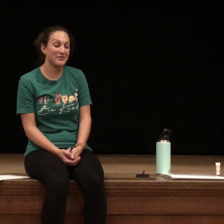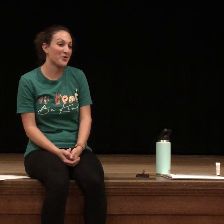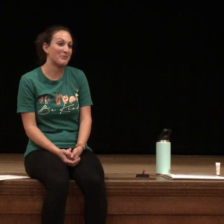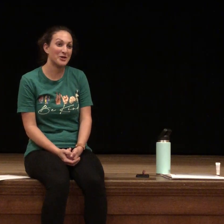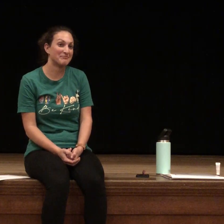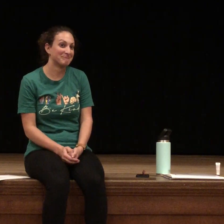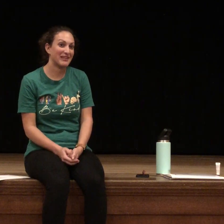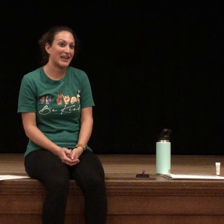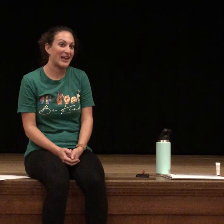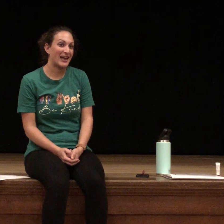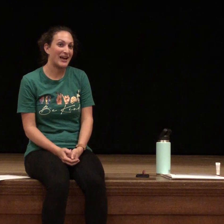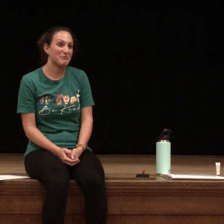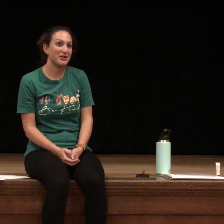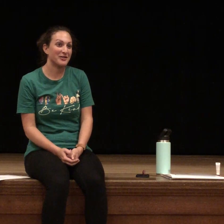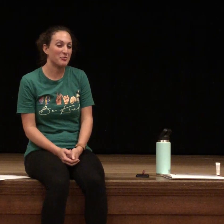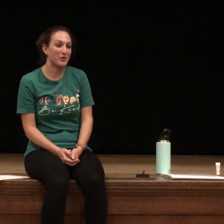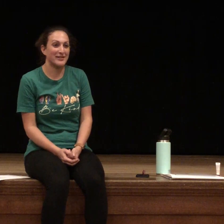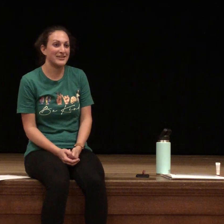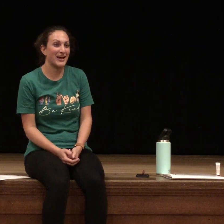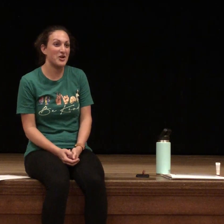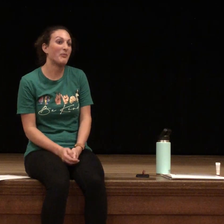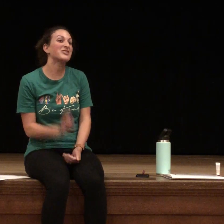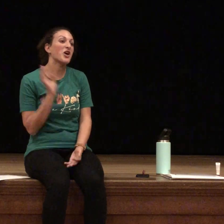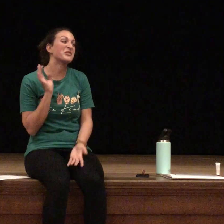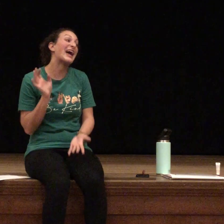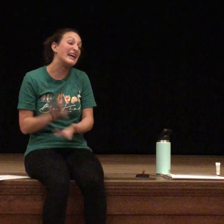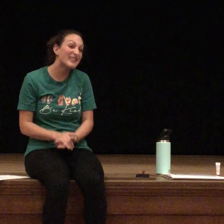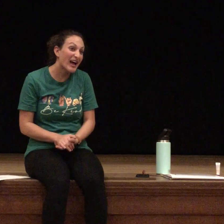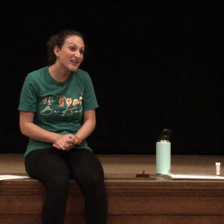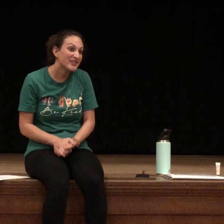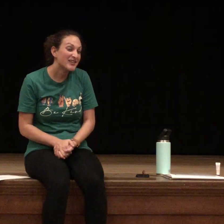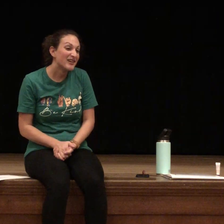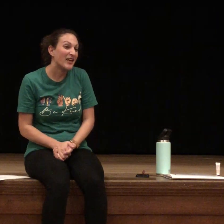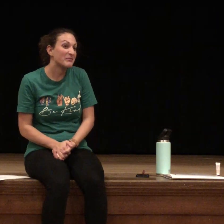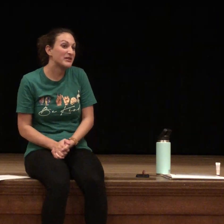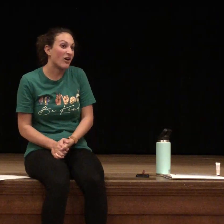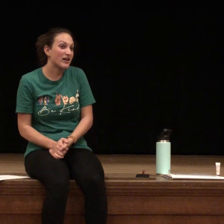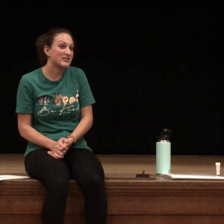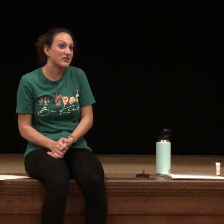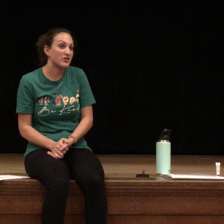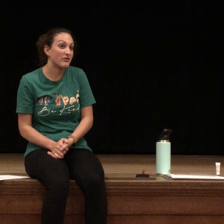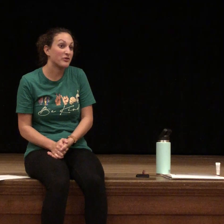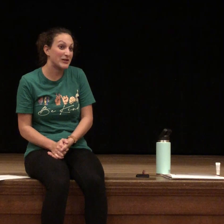He just I'm has good. lots of barn cats. I'm good. Oh boy. Yeah. No, my dog would hate that. I think my dog has. You have 3